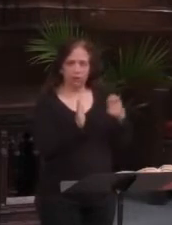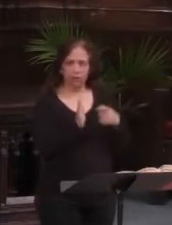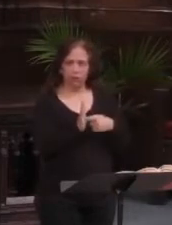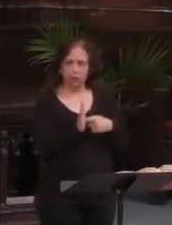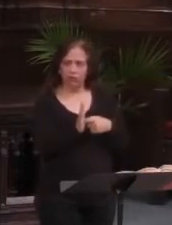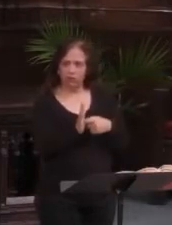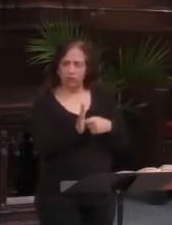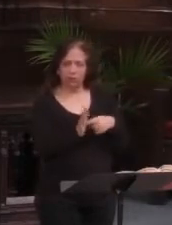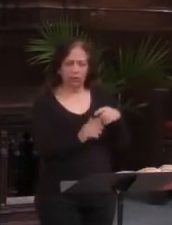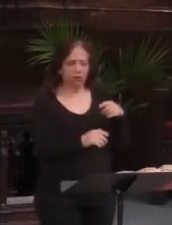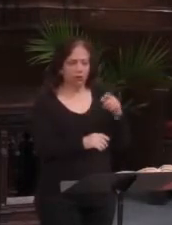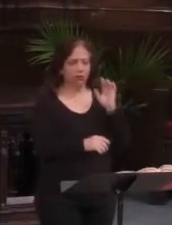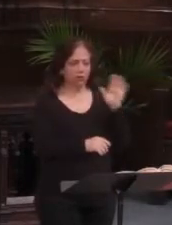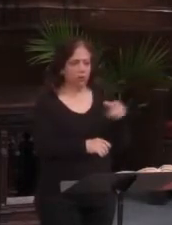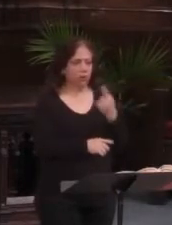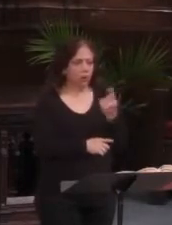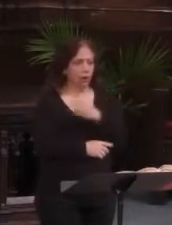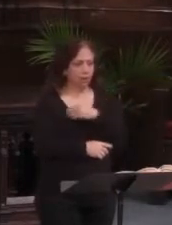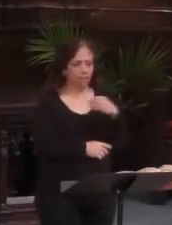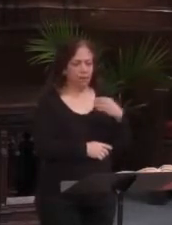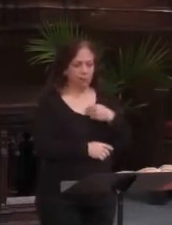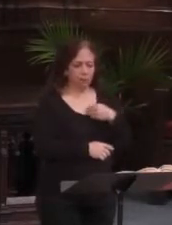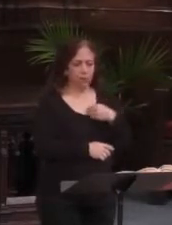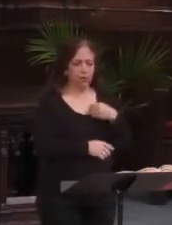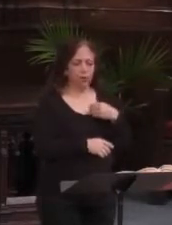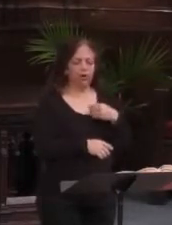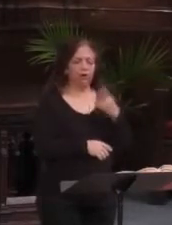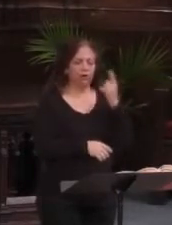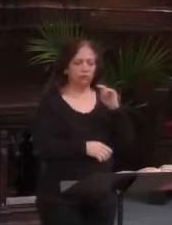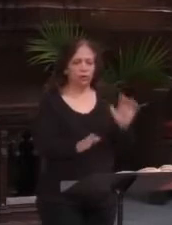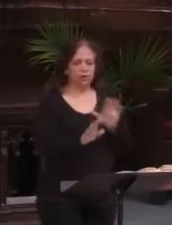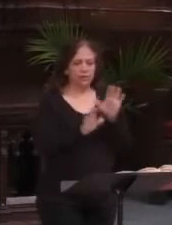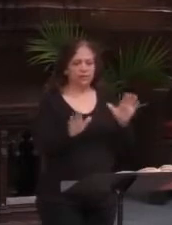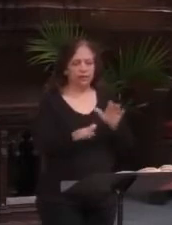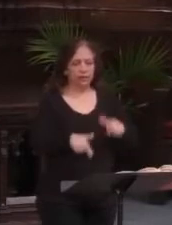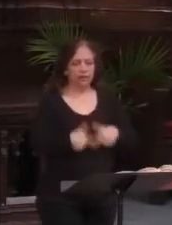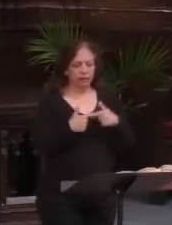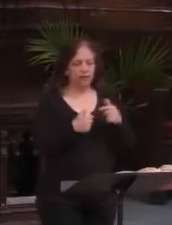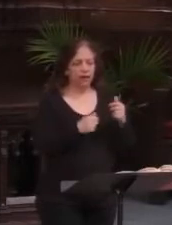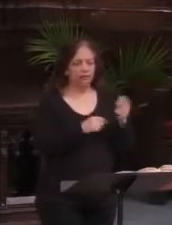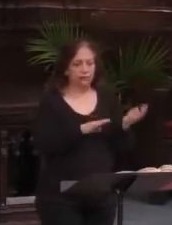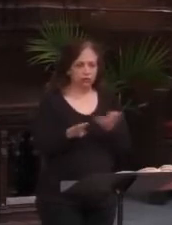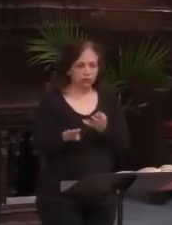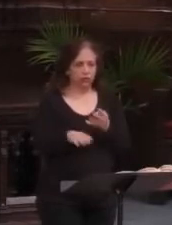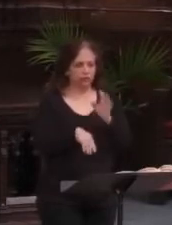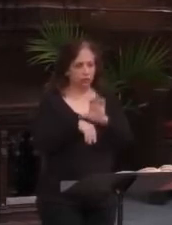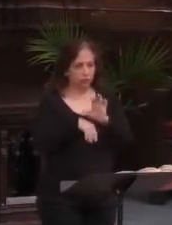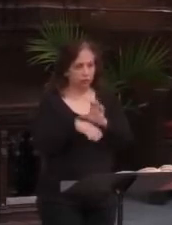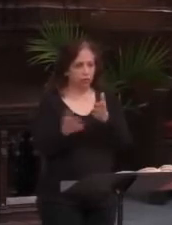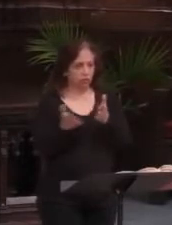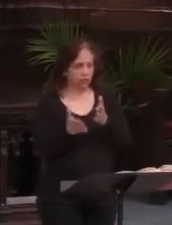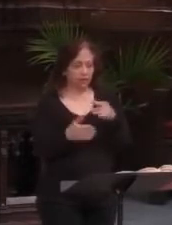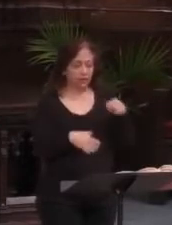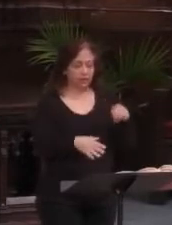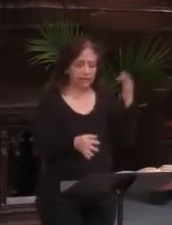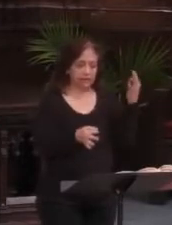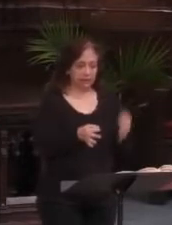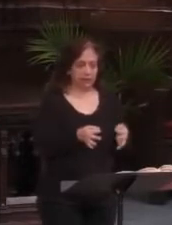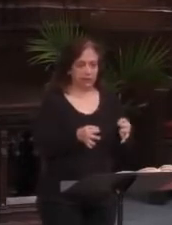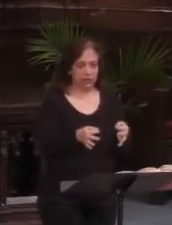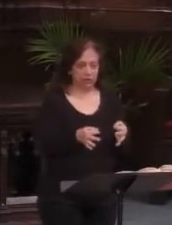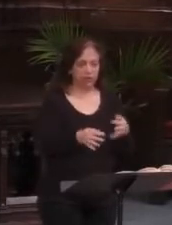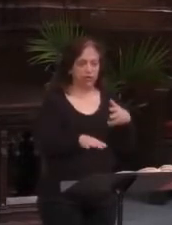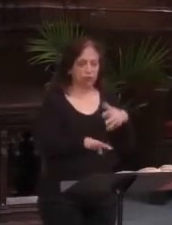one member of clergy will be present in the sanctuary for our Sunday live stream services. This decision is rooted